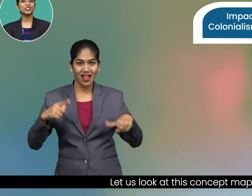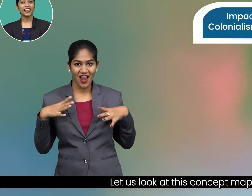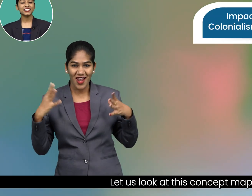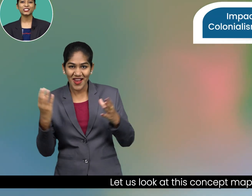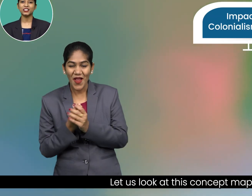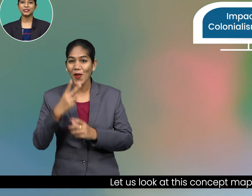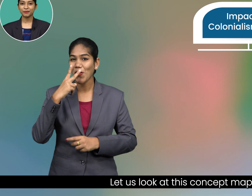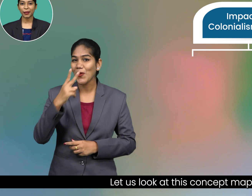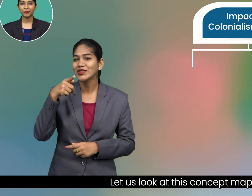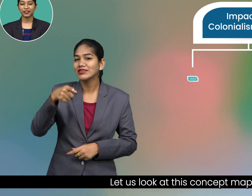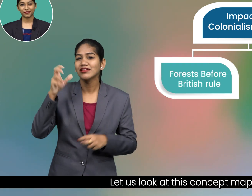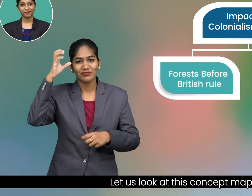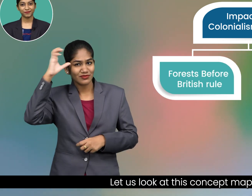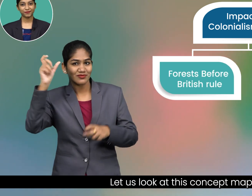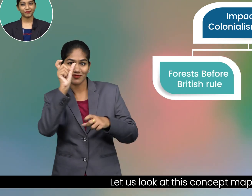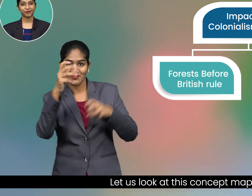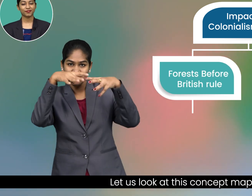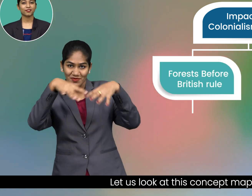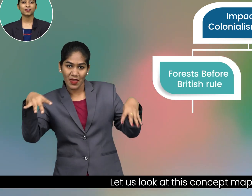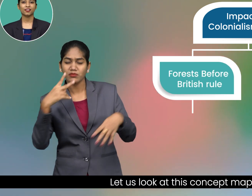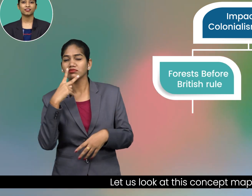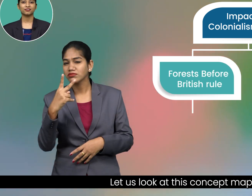Let us look at this concept map.